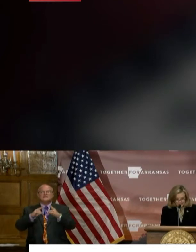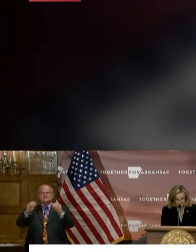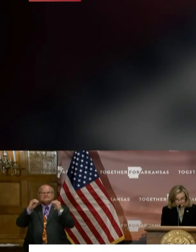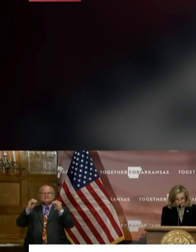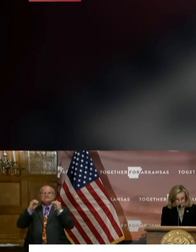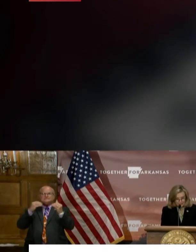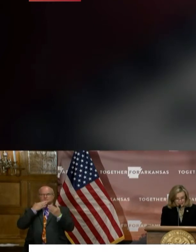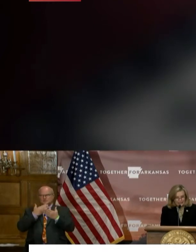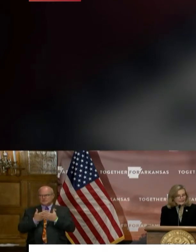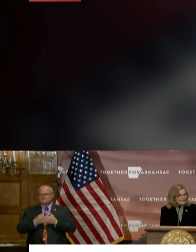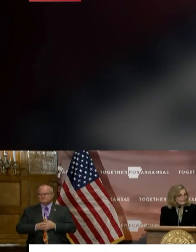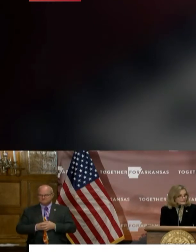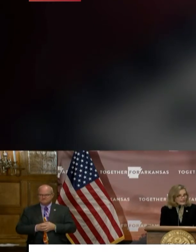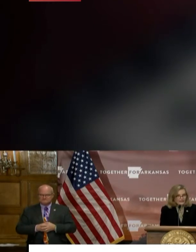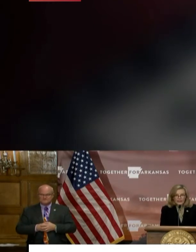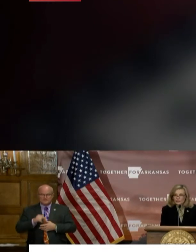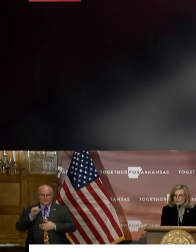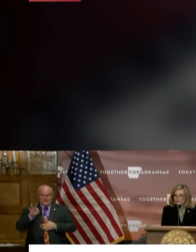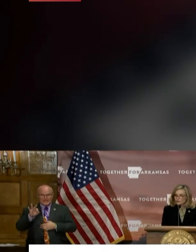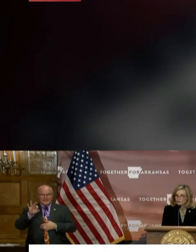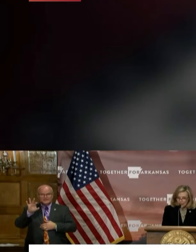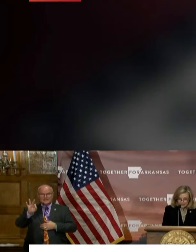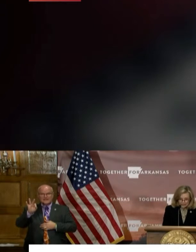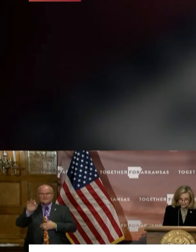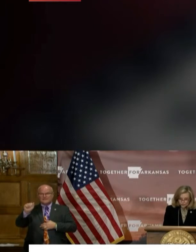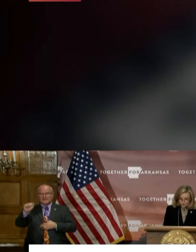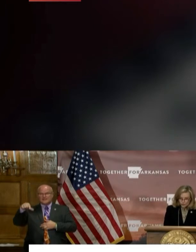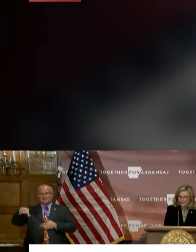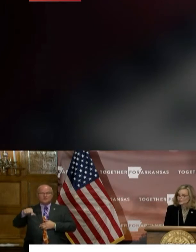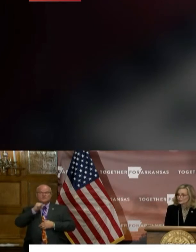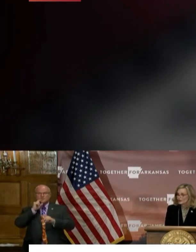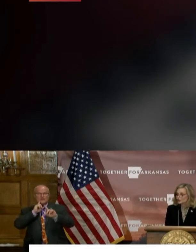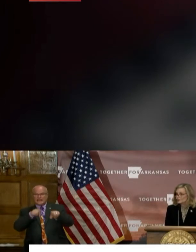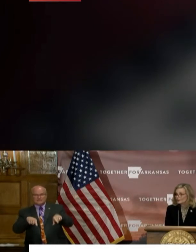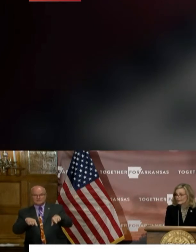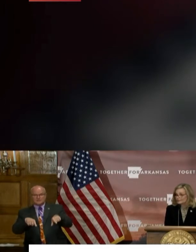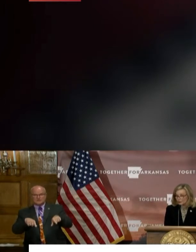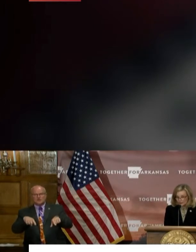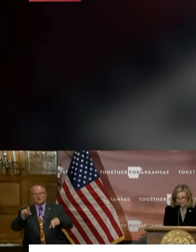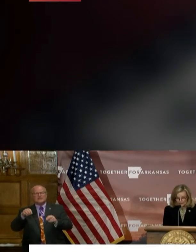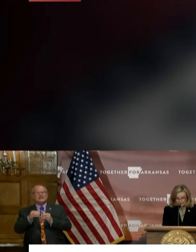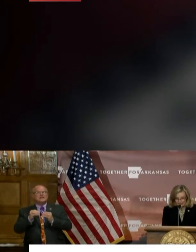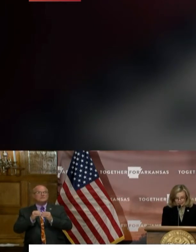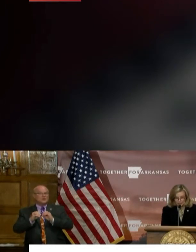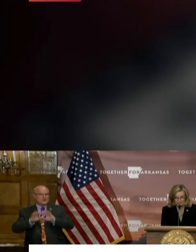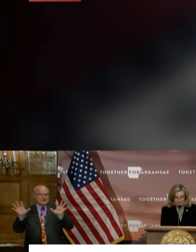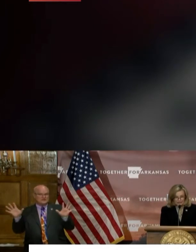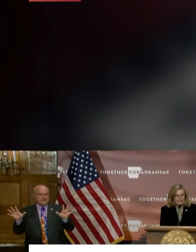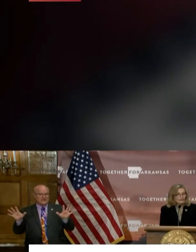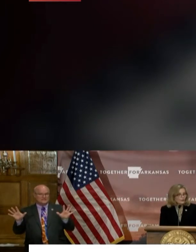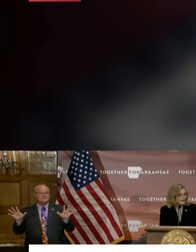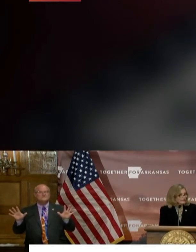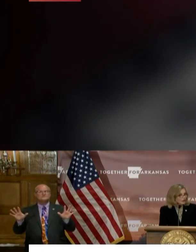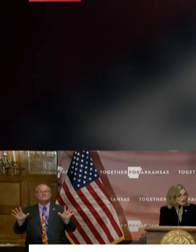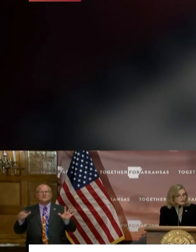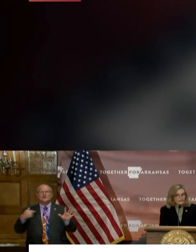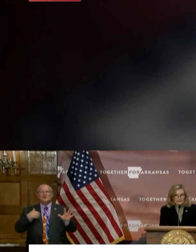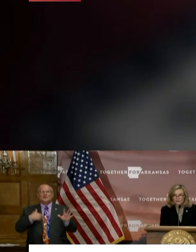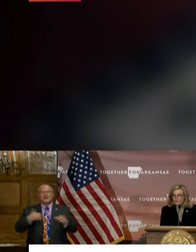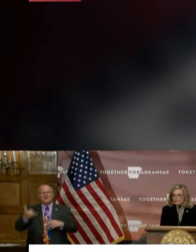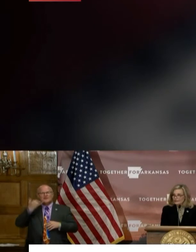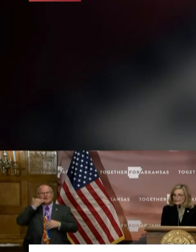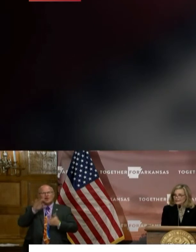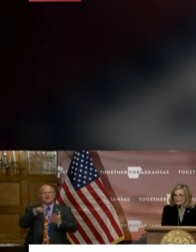instructive. If the FAQs do not answer your question or you need more clarification, we have a